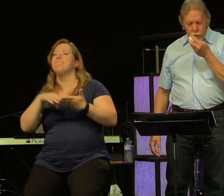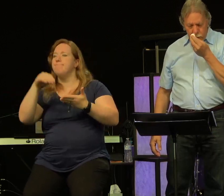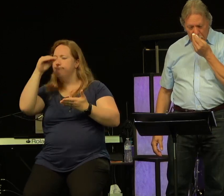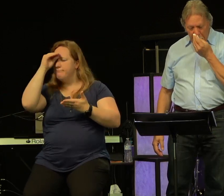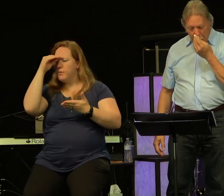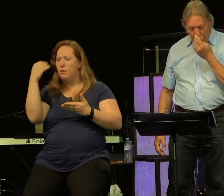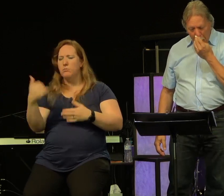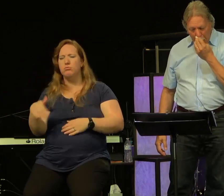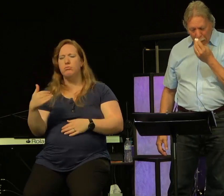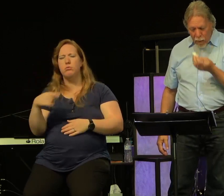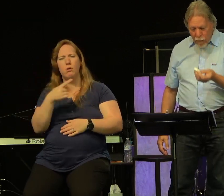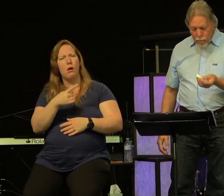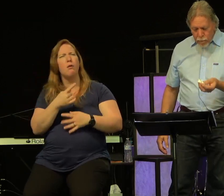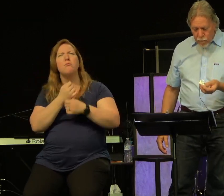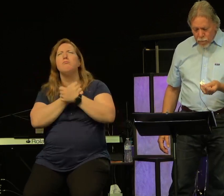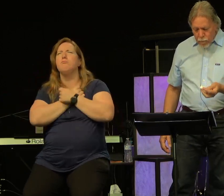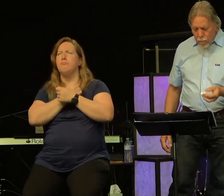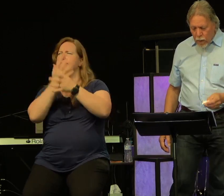we trust you